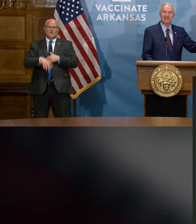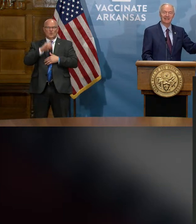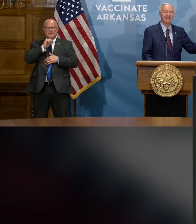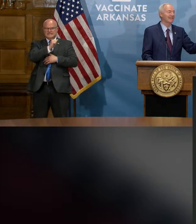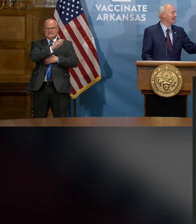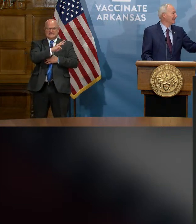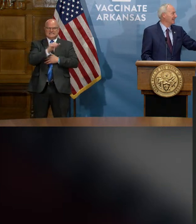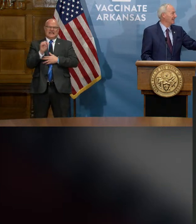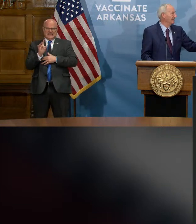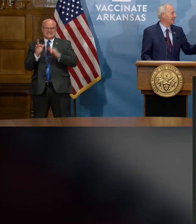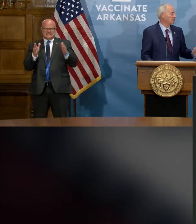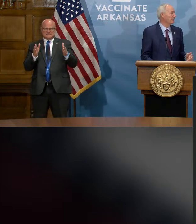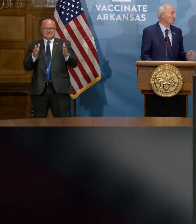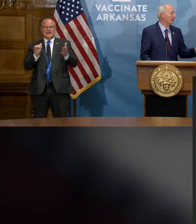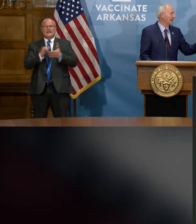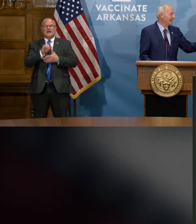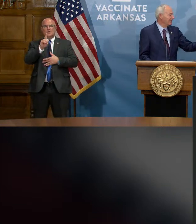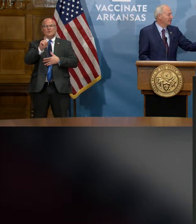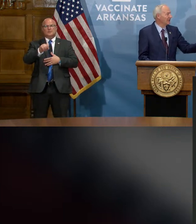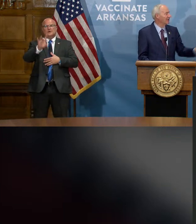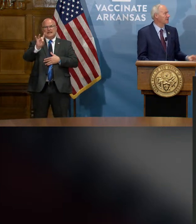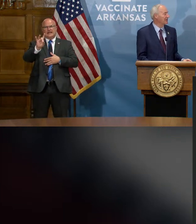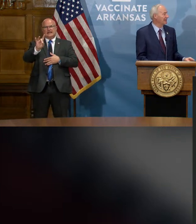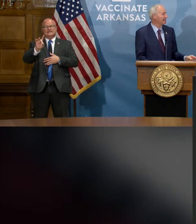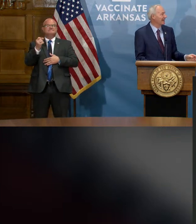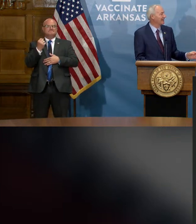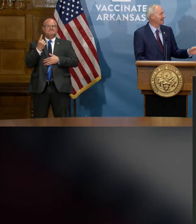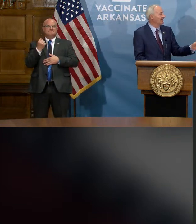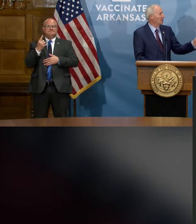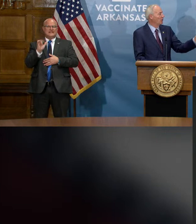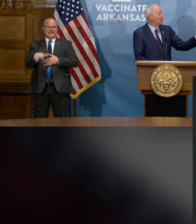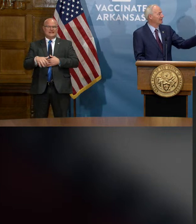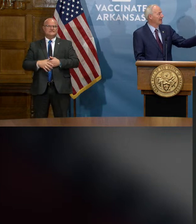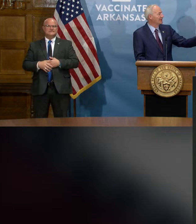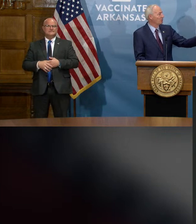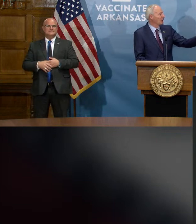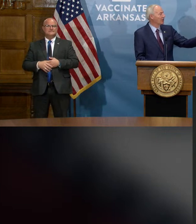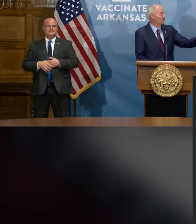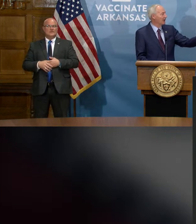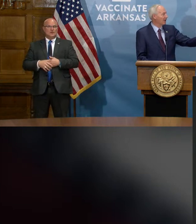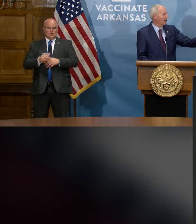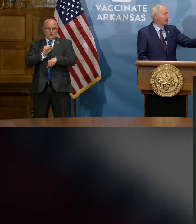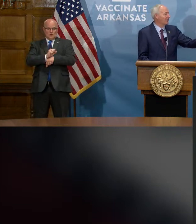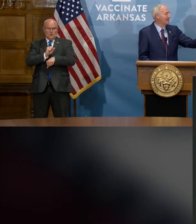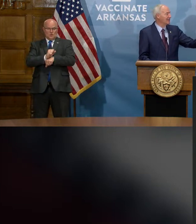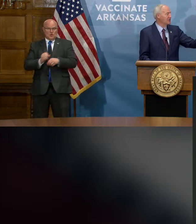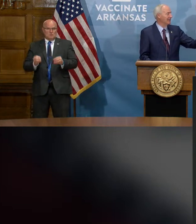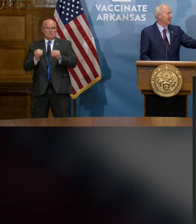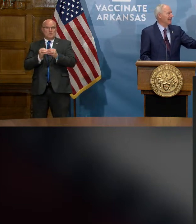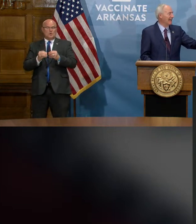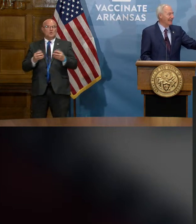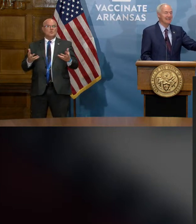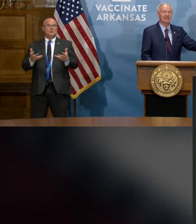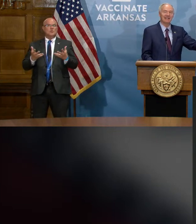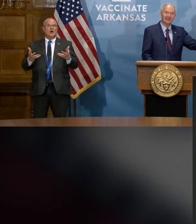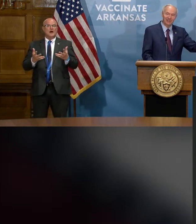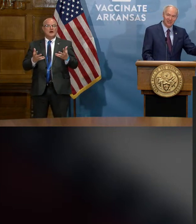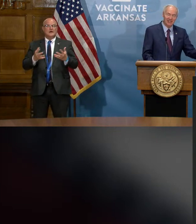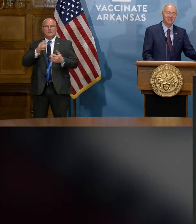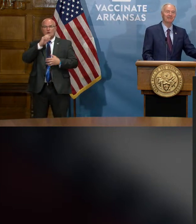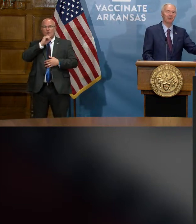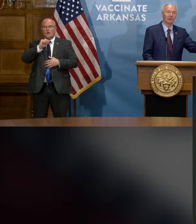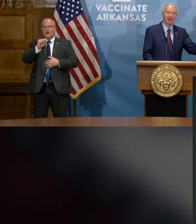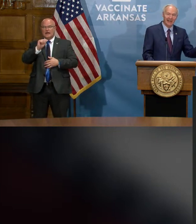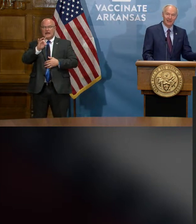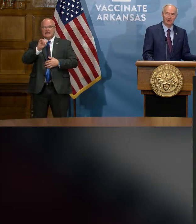16 to 18, that's 1.8, and you can understand that. What we've got to work on harder is the 18